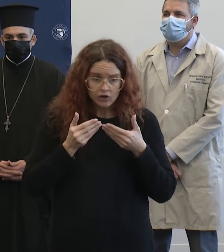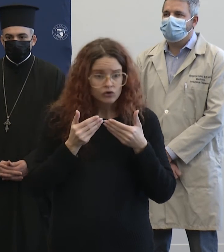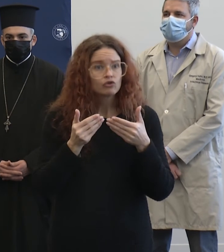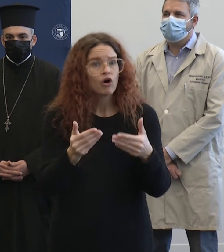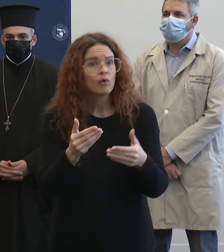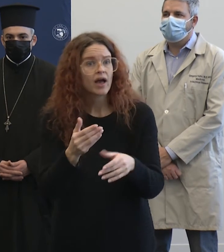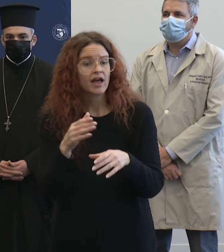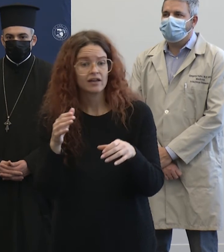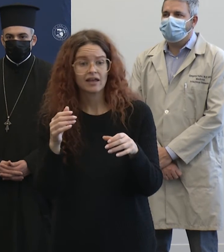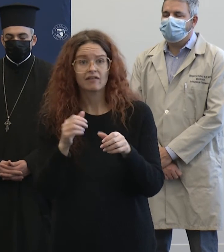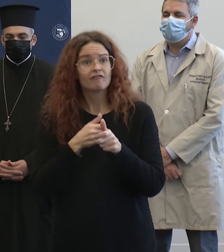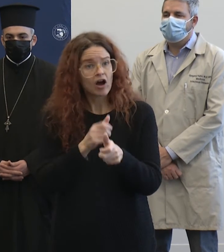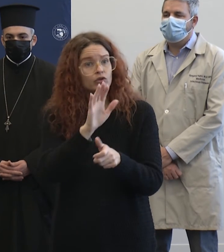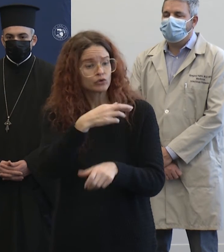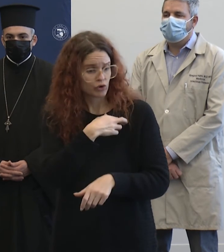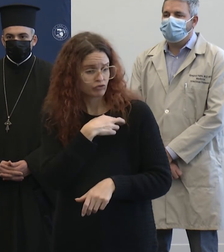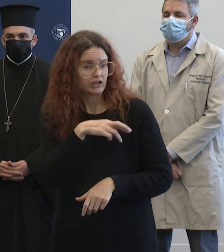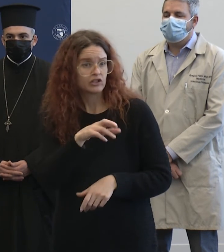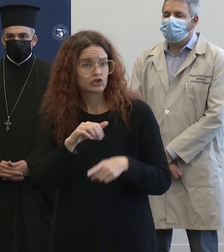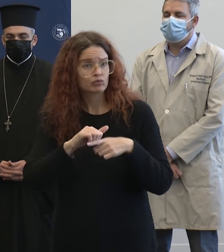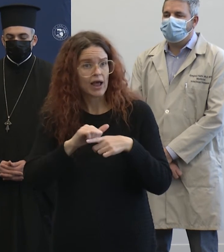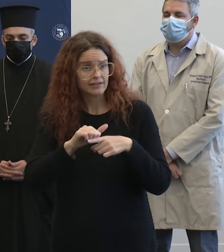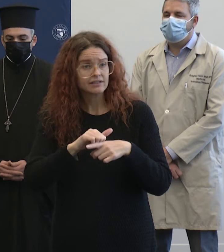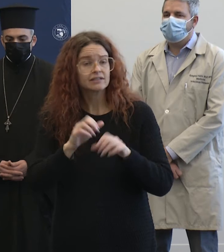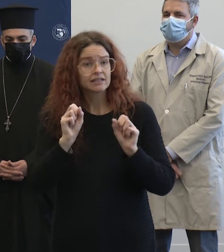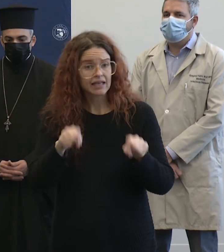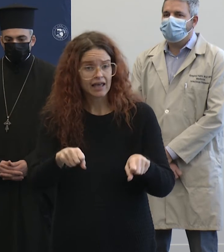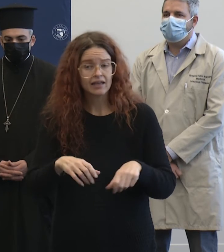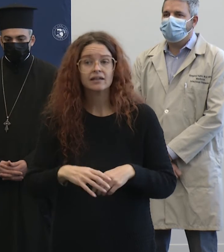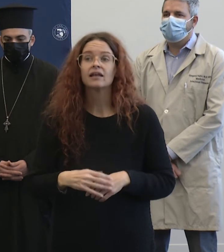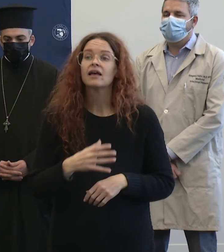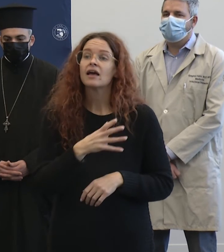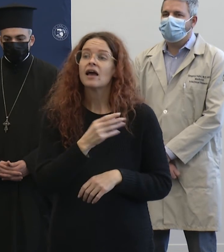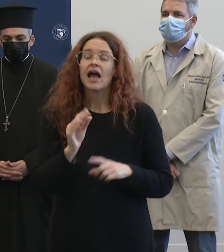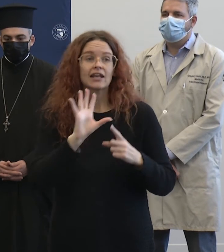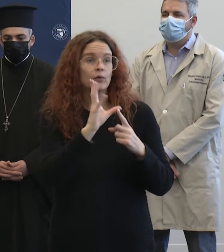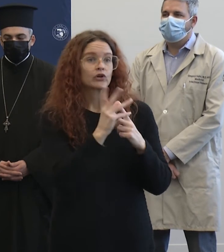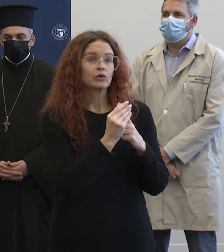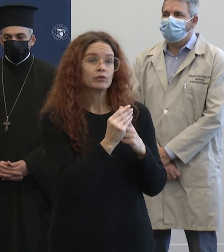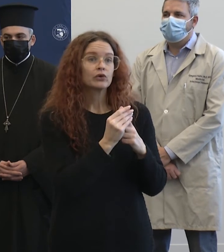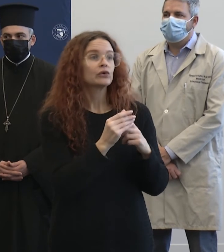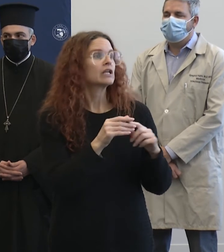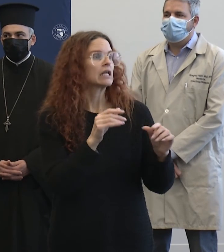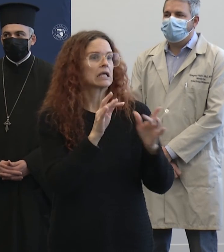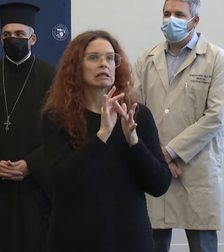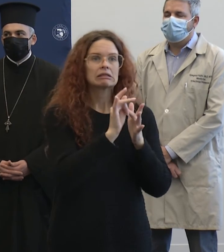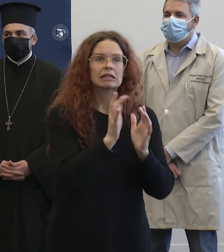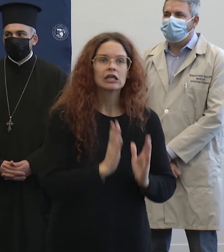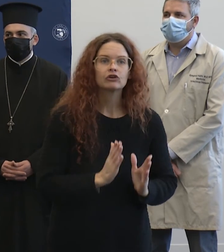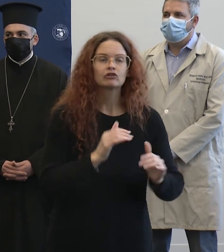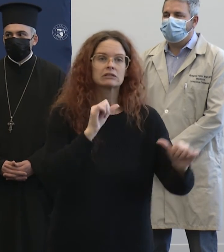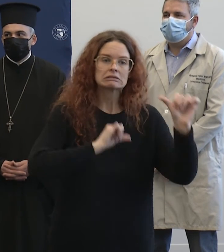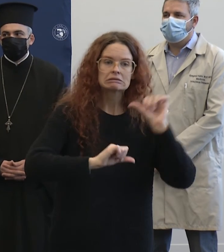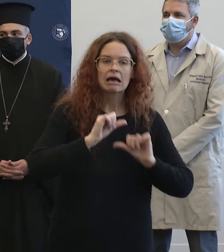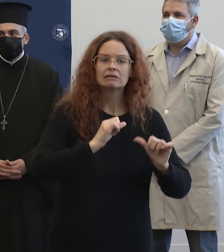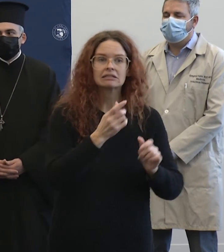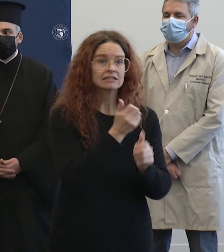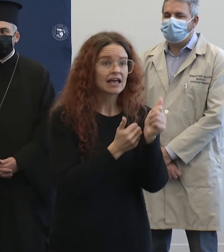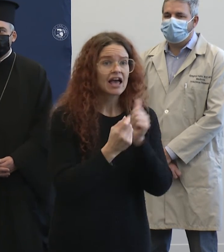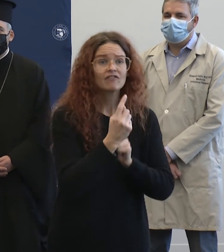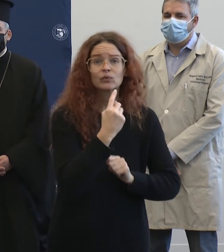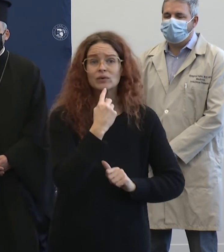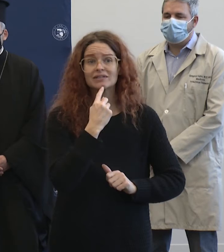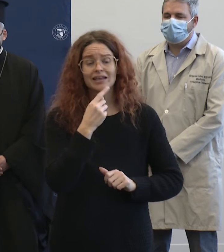within your practice of religion, who is here with us today. And our community leaders, our scientists, everyone has come forward and said that this is a